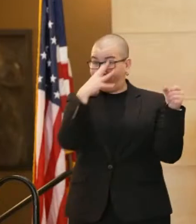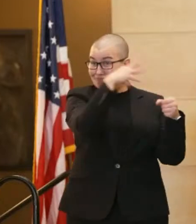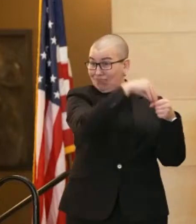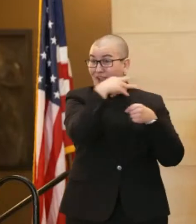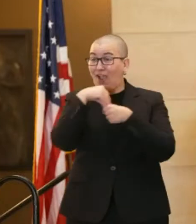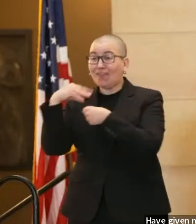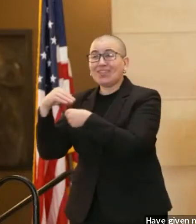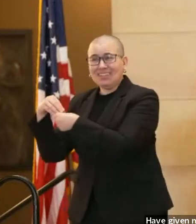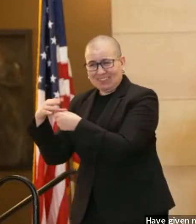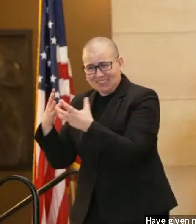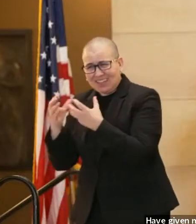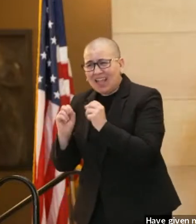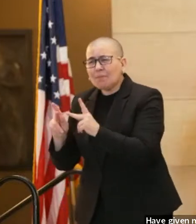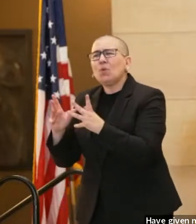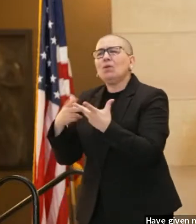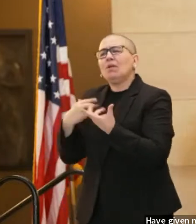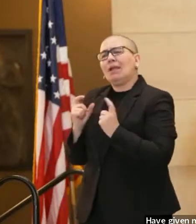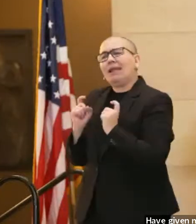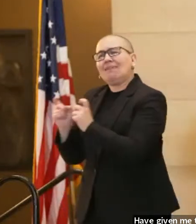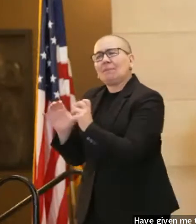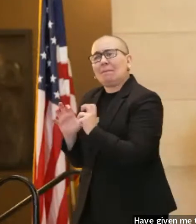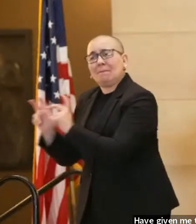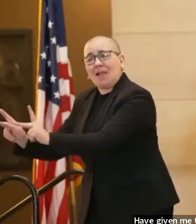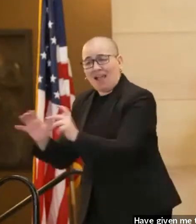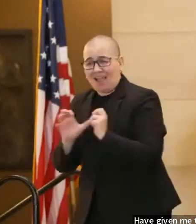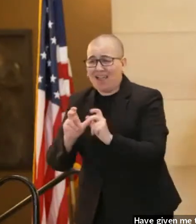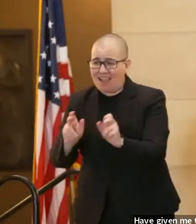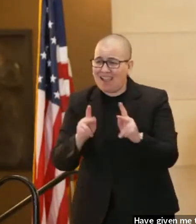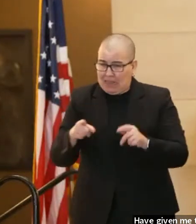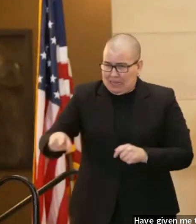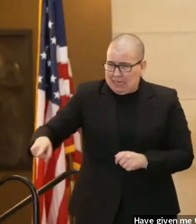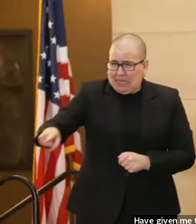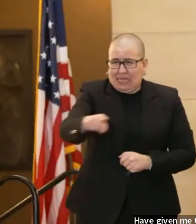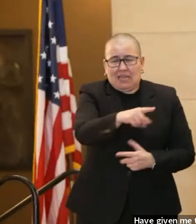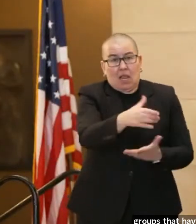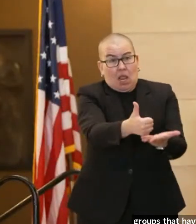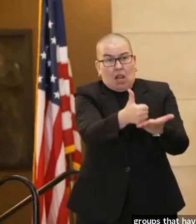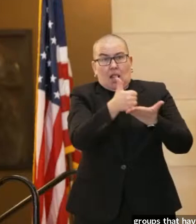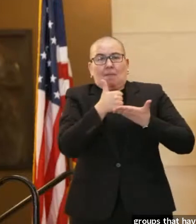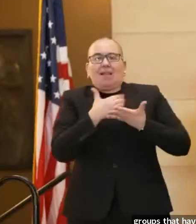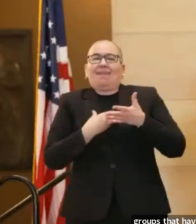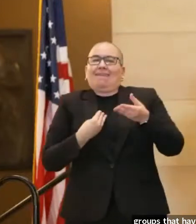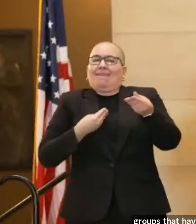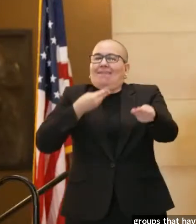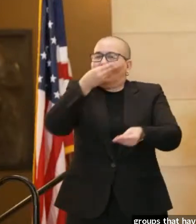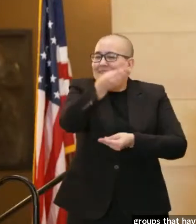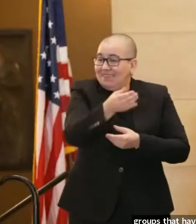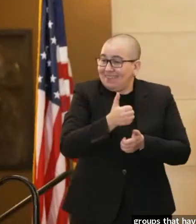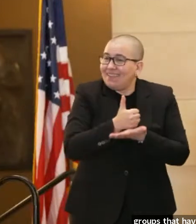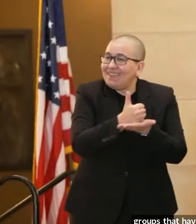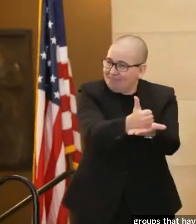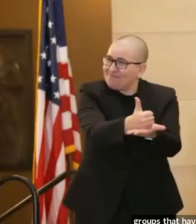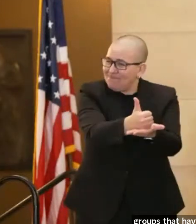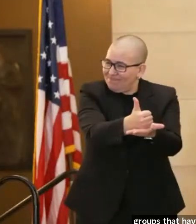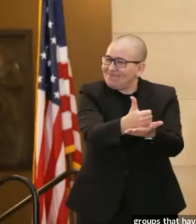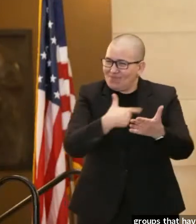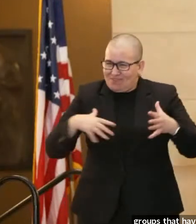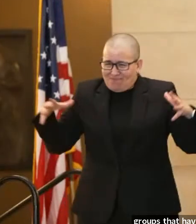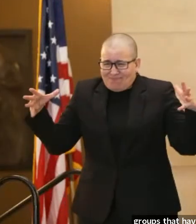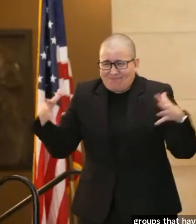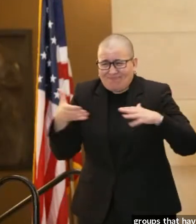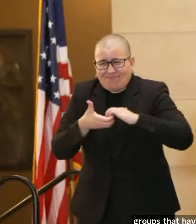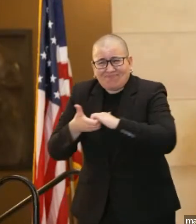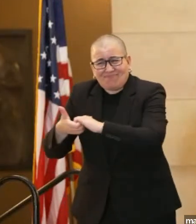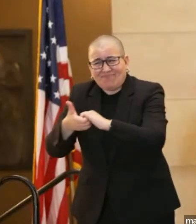those groups that have helped so many of us. We've done so many good things together. The bills we've worked on